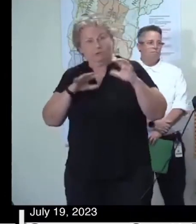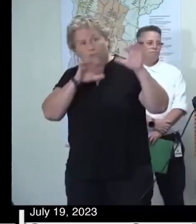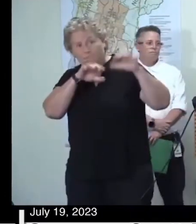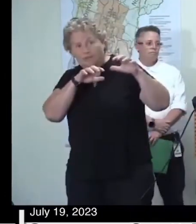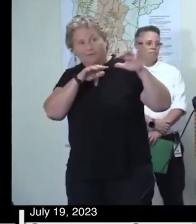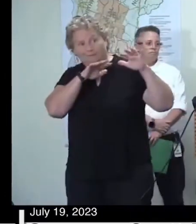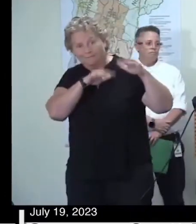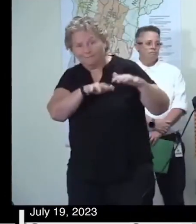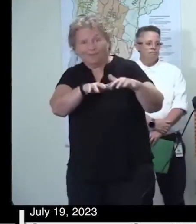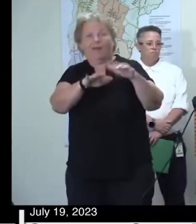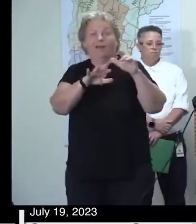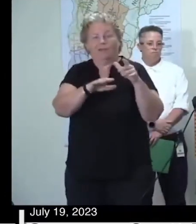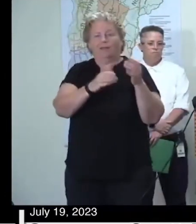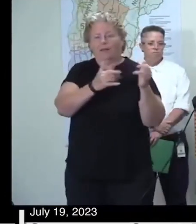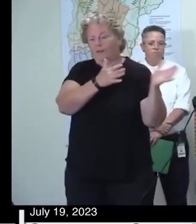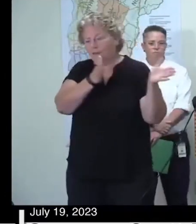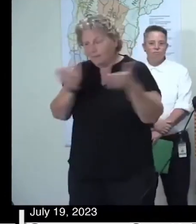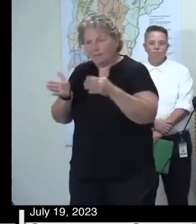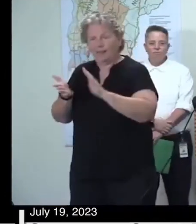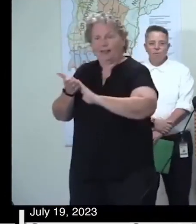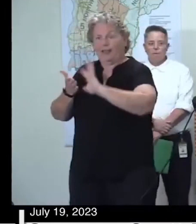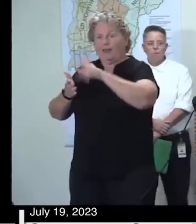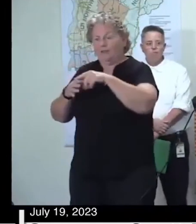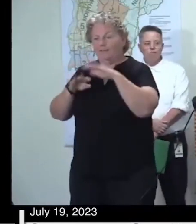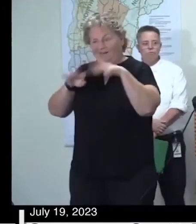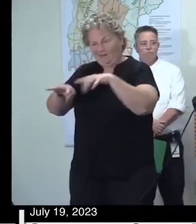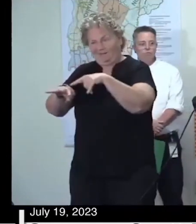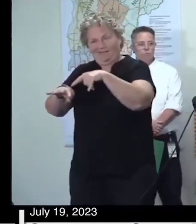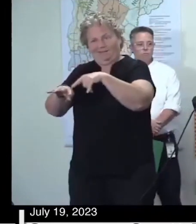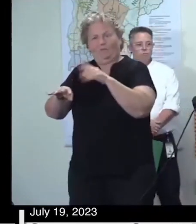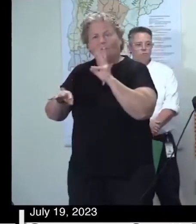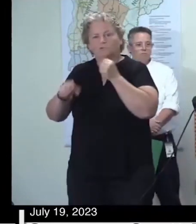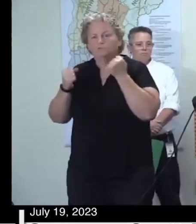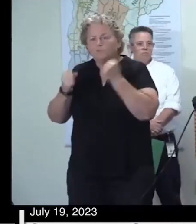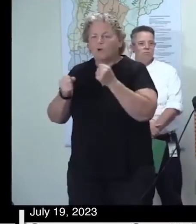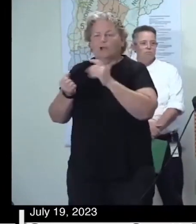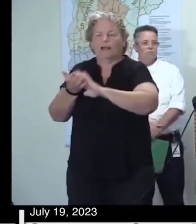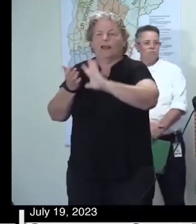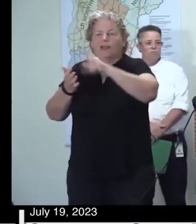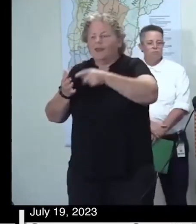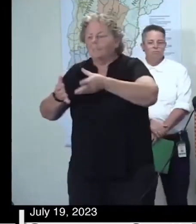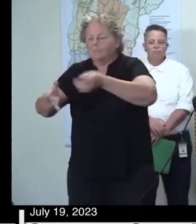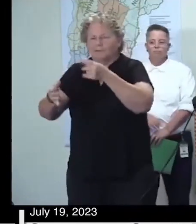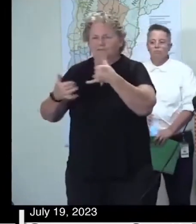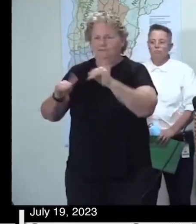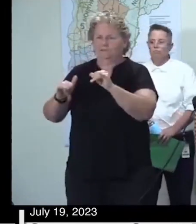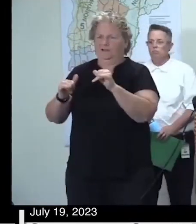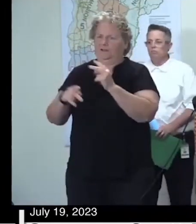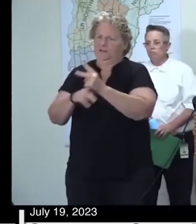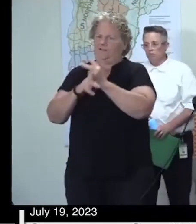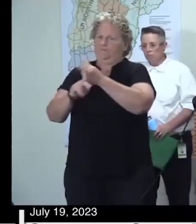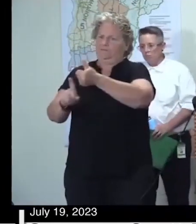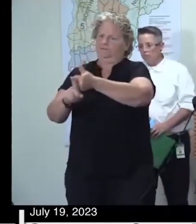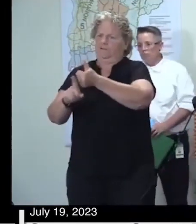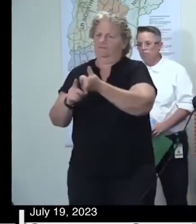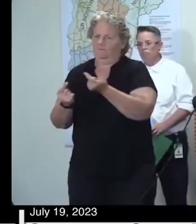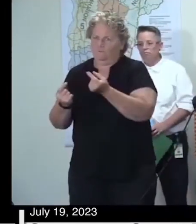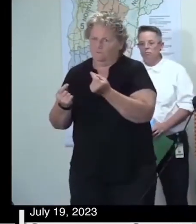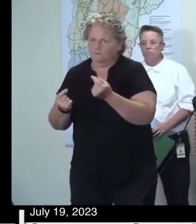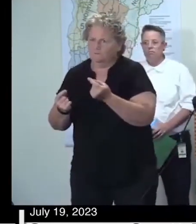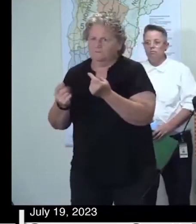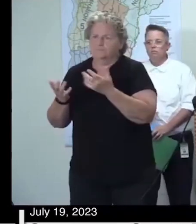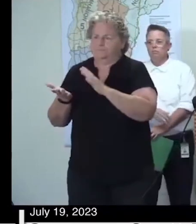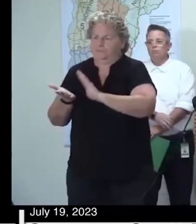you go about cleaning up and drying out our residential and business buildings. Household debris has nails, sharp edges, and